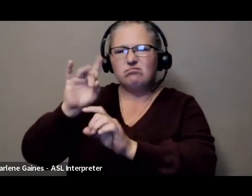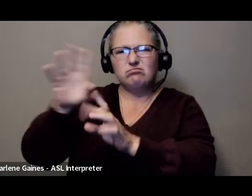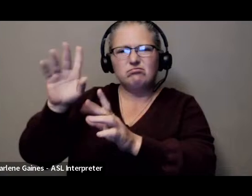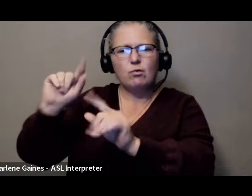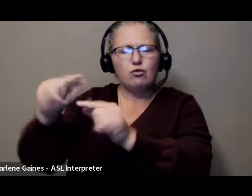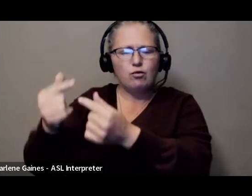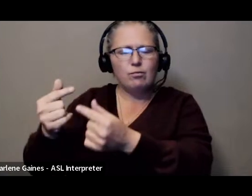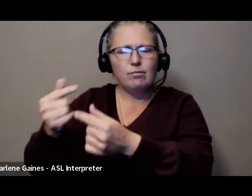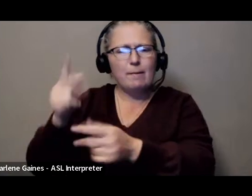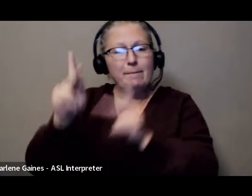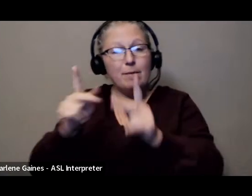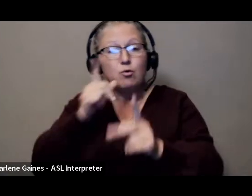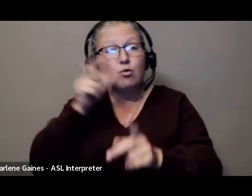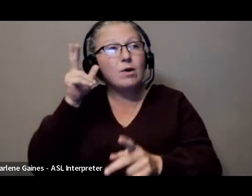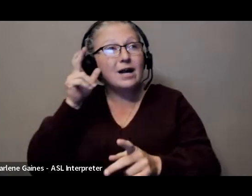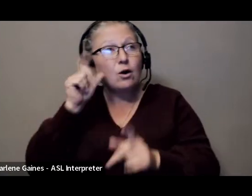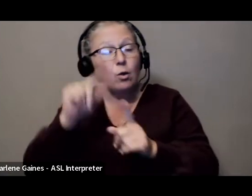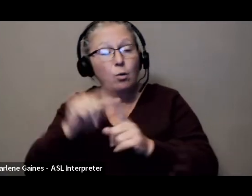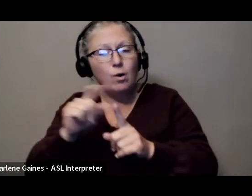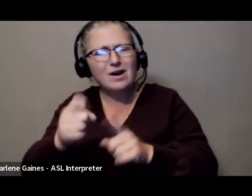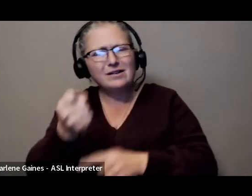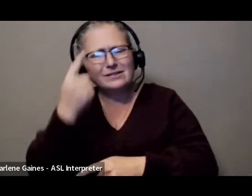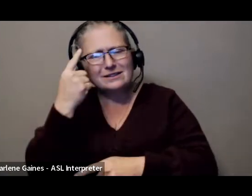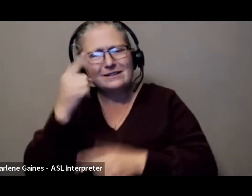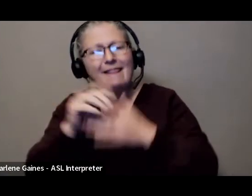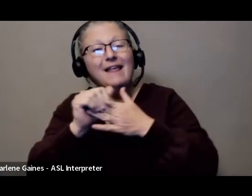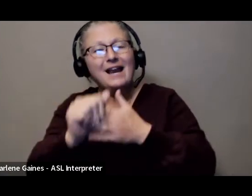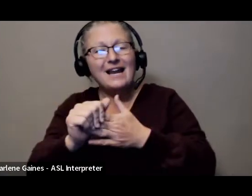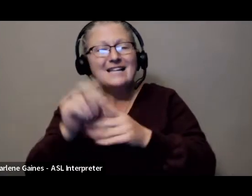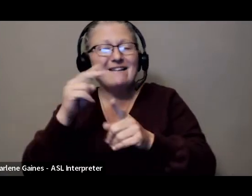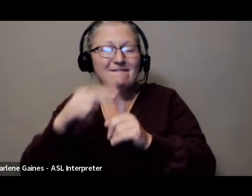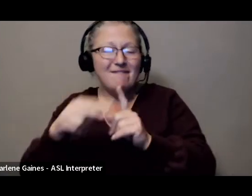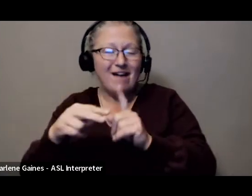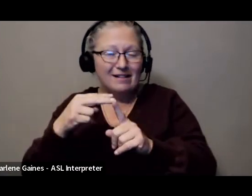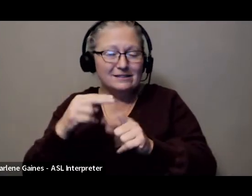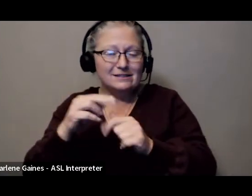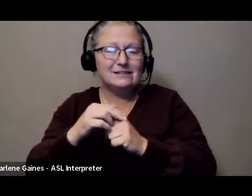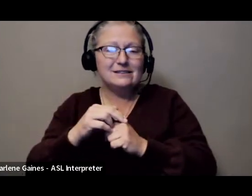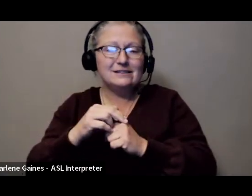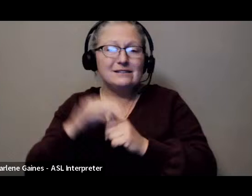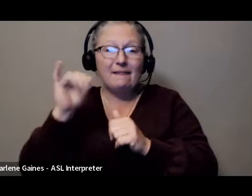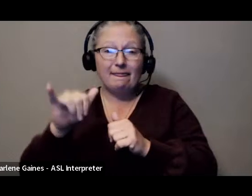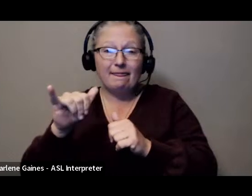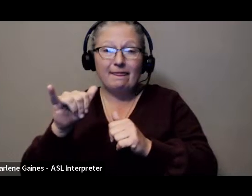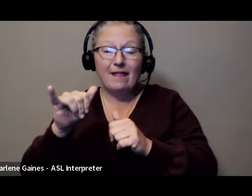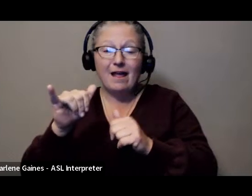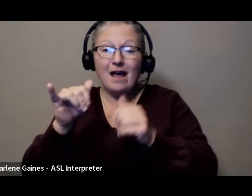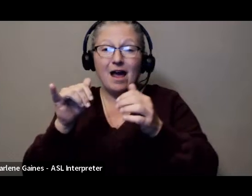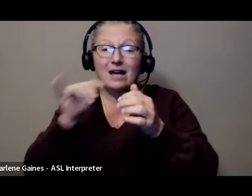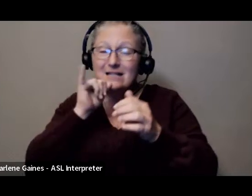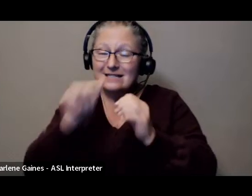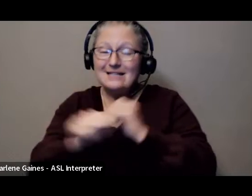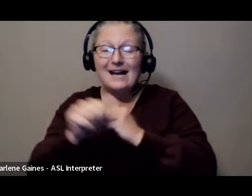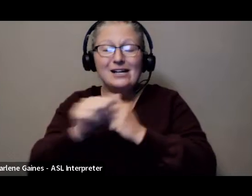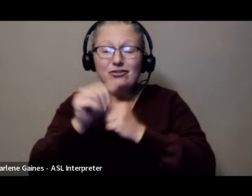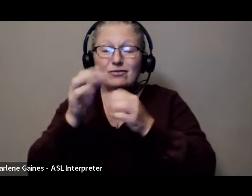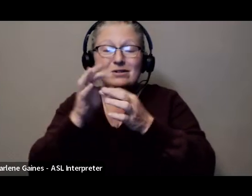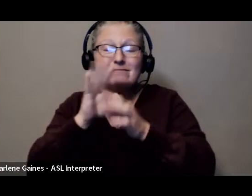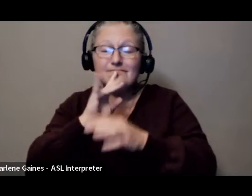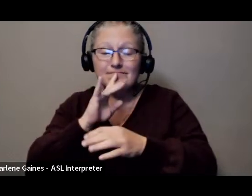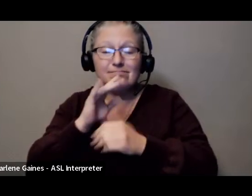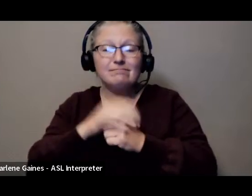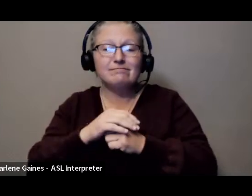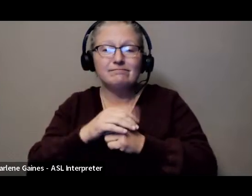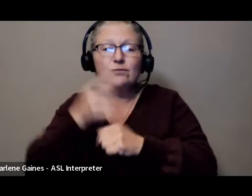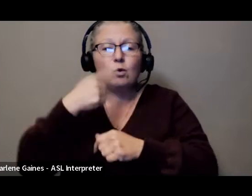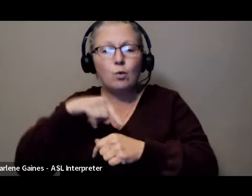those hearing them need to understand that they lead to violence. This rhetoric is literally dangerous.